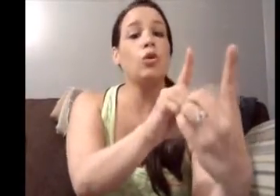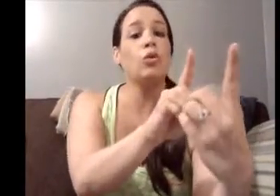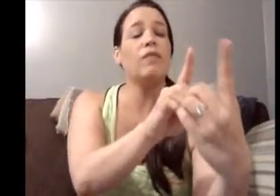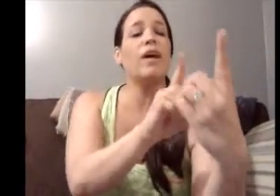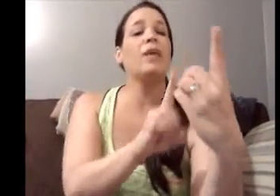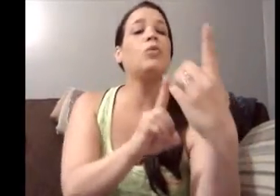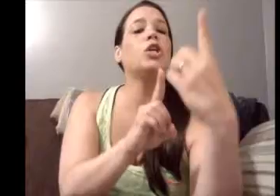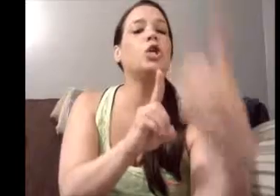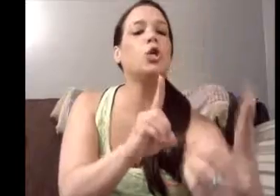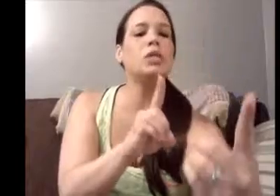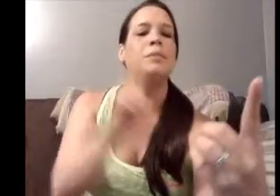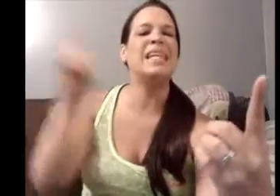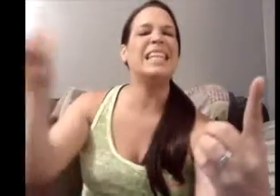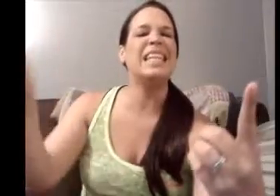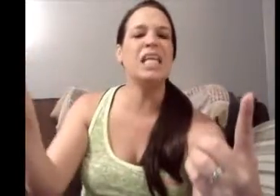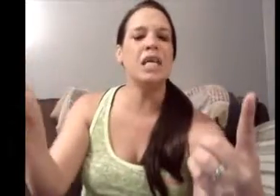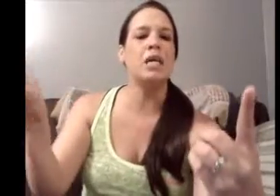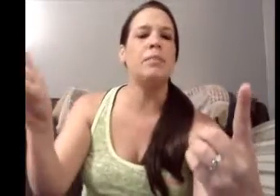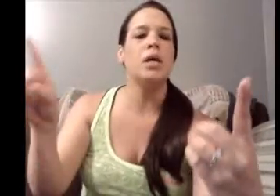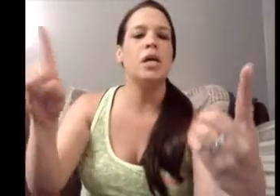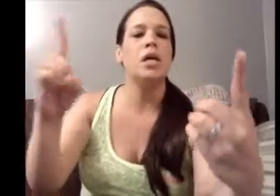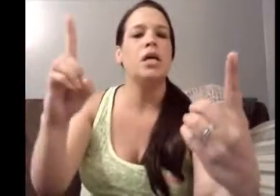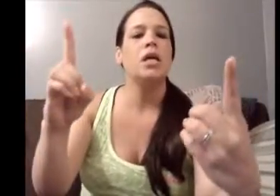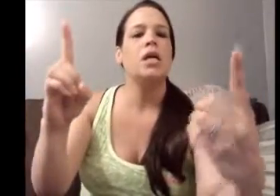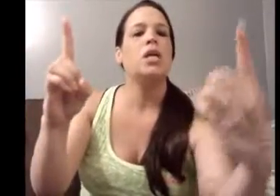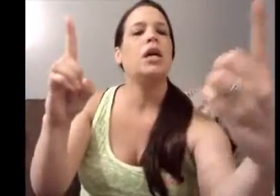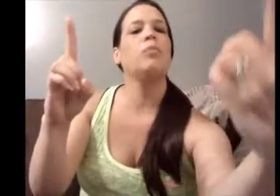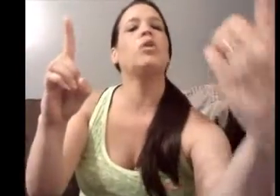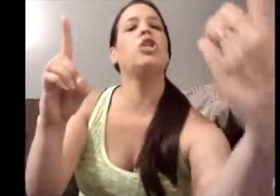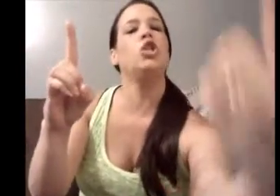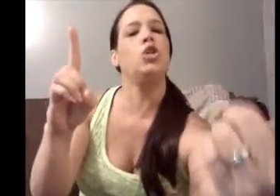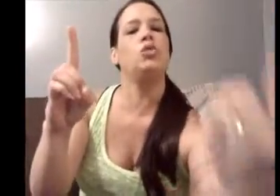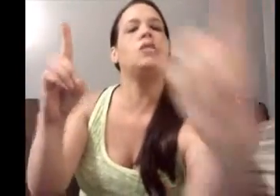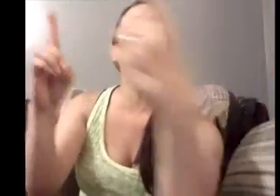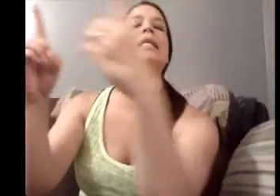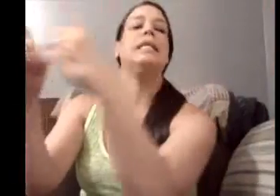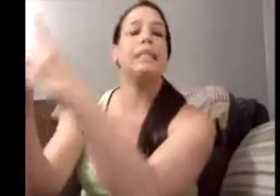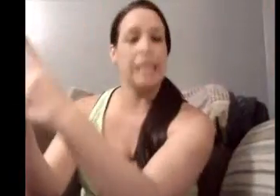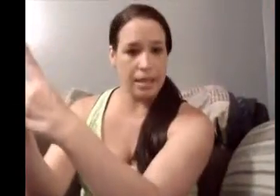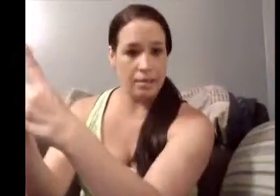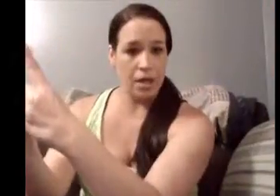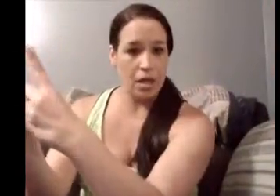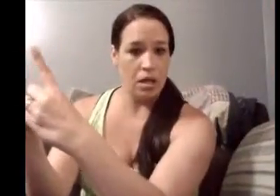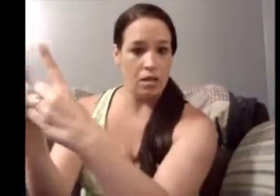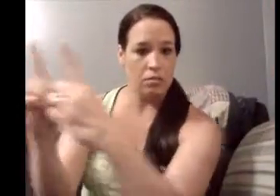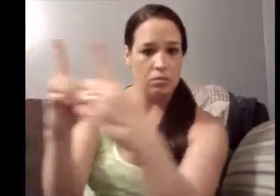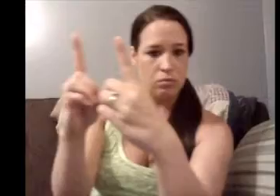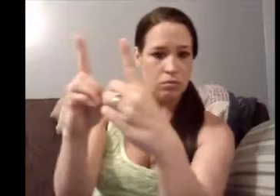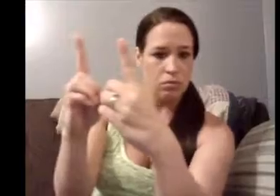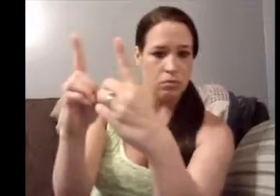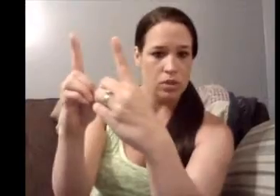If I want you to meet them, I want you to meet them.